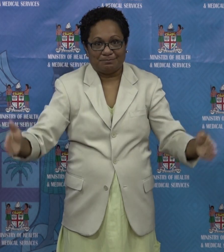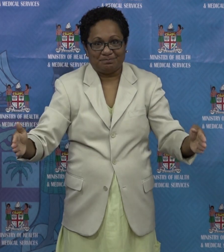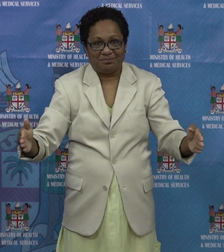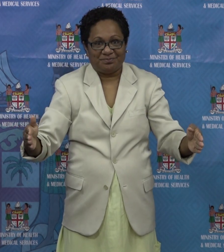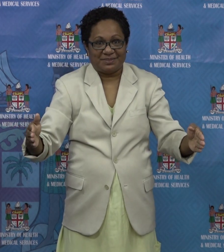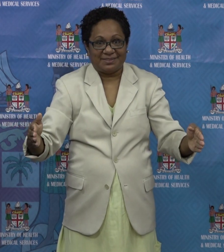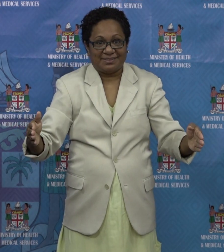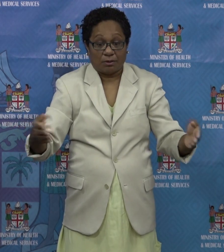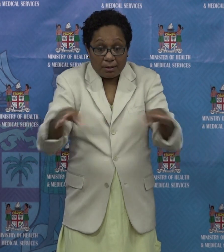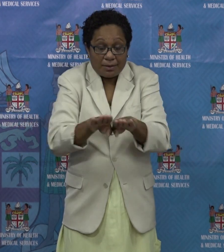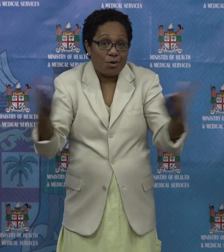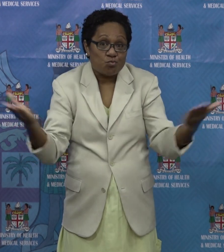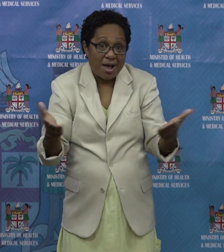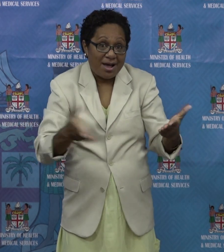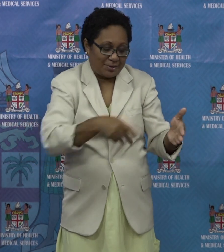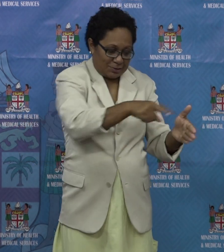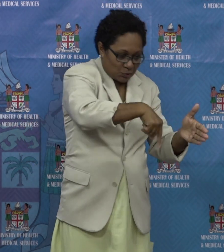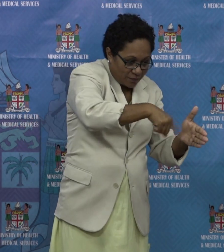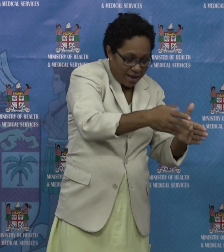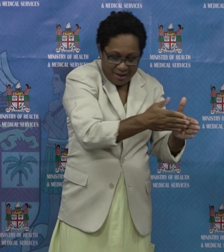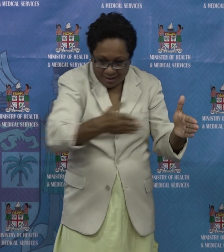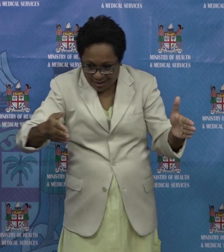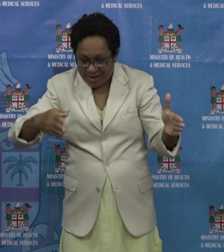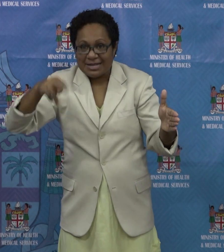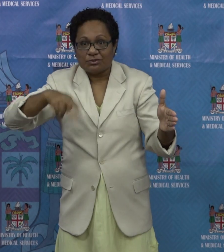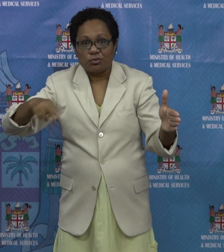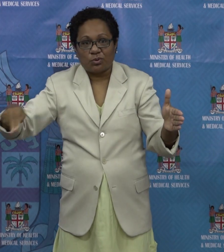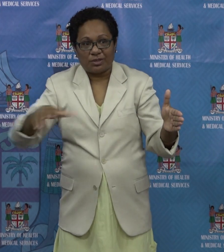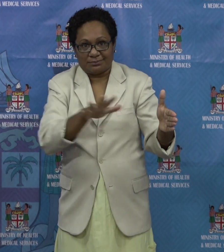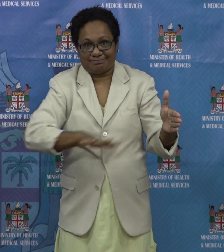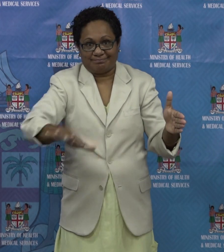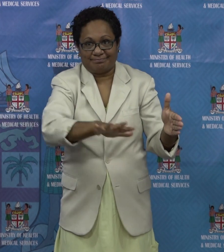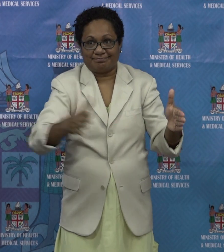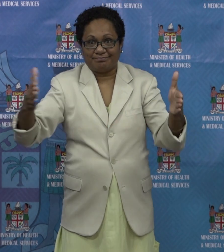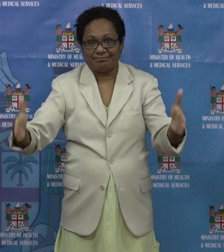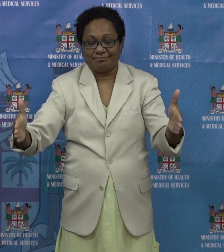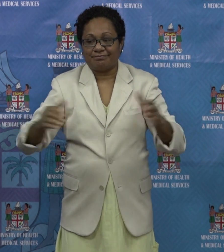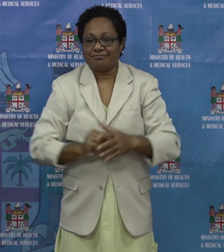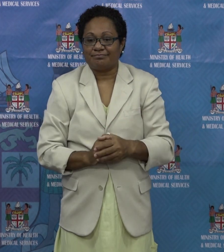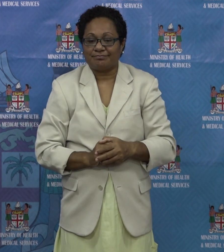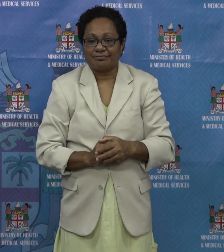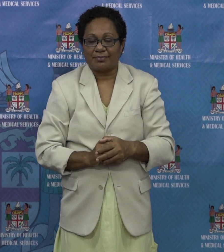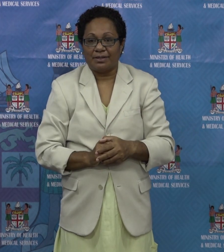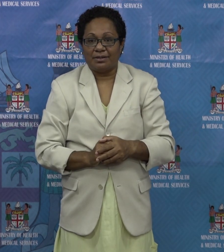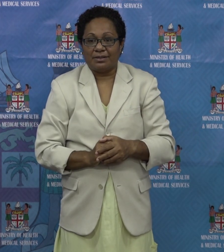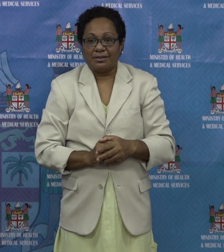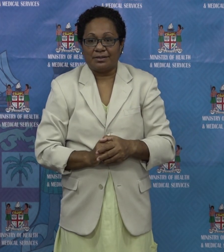the Suvarnabhumi area. But when we just a quick look through